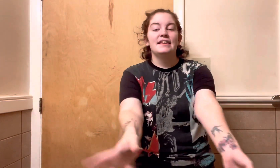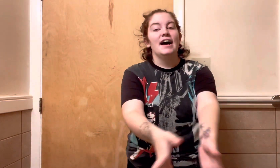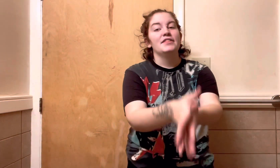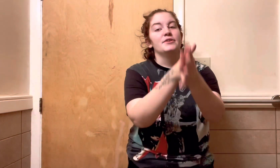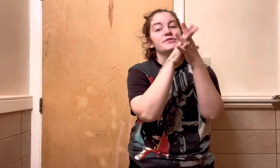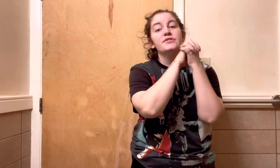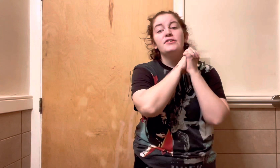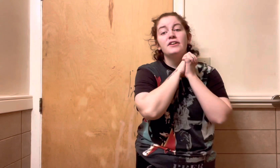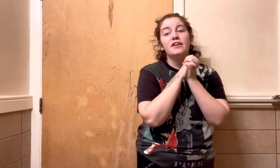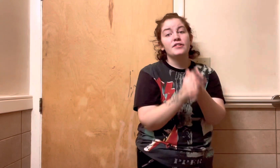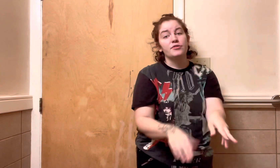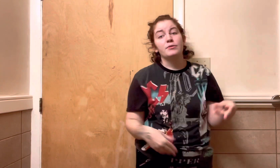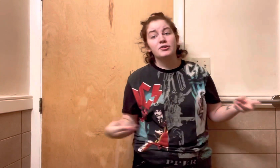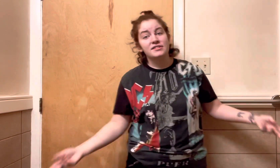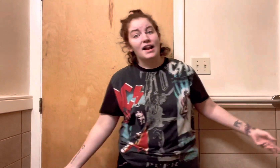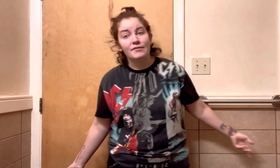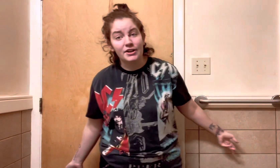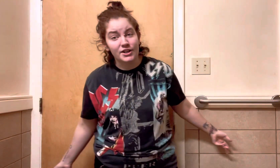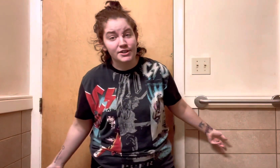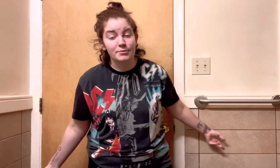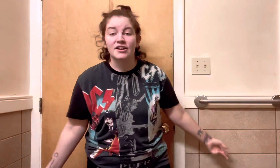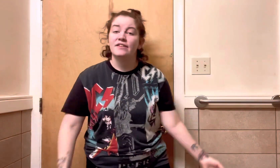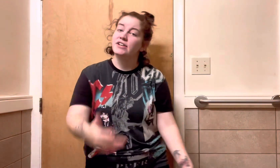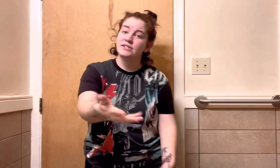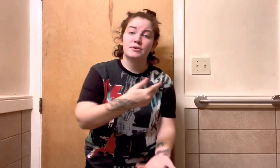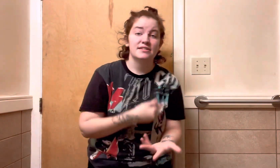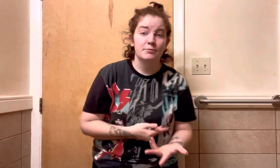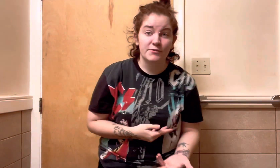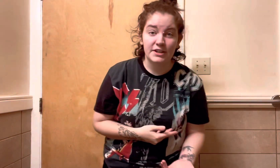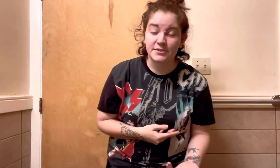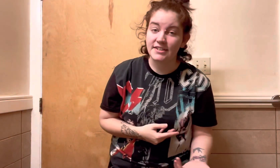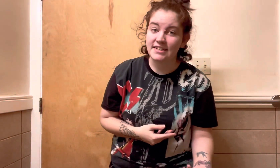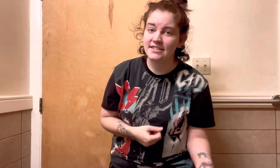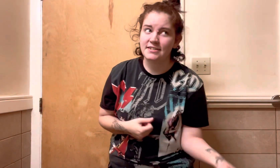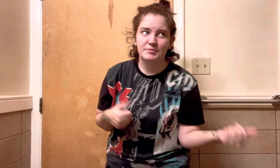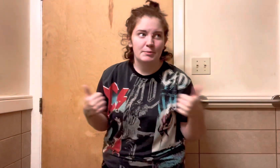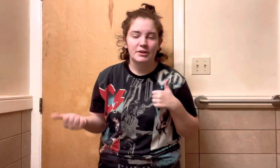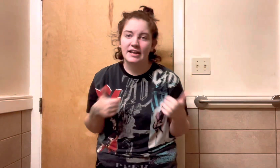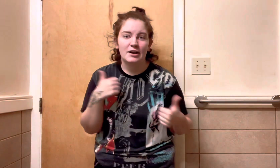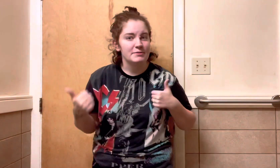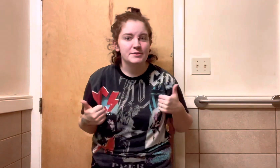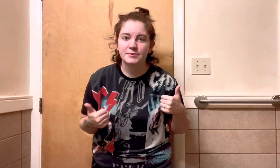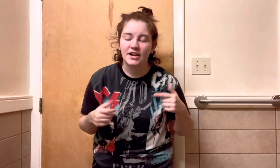yeah those are the three books that I read in October. If you guys want to see more videos like this remember to like comment and subscribe.